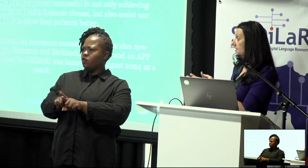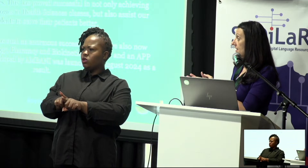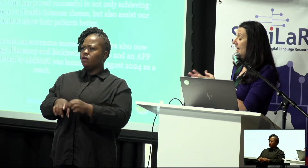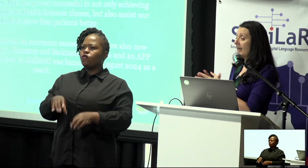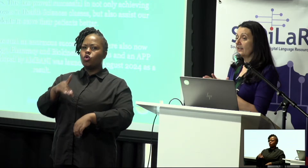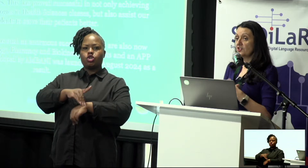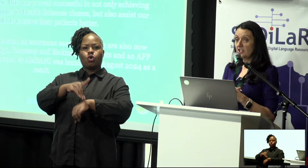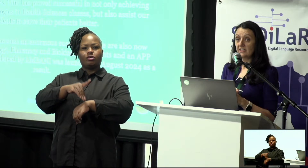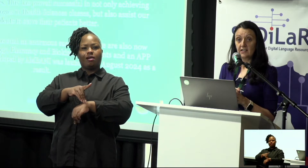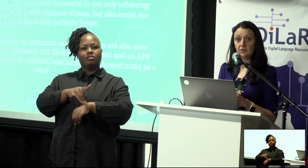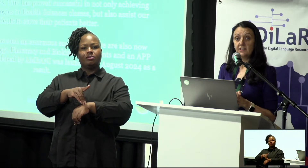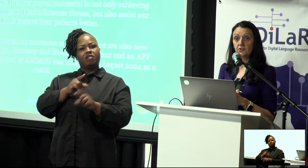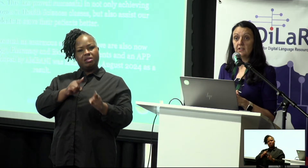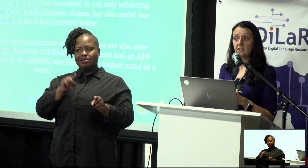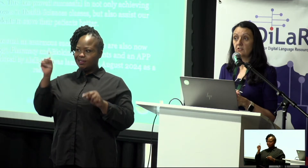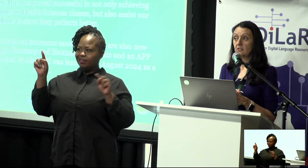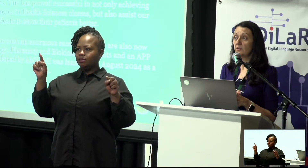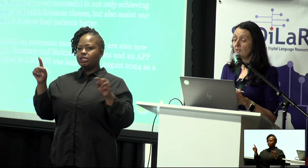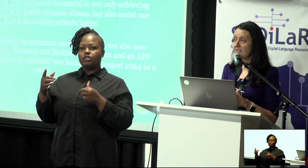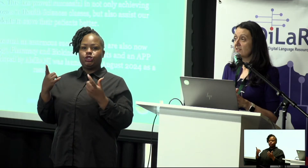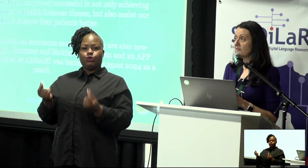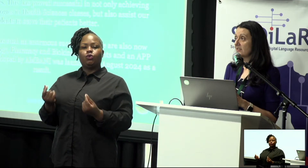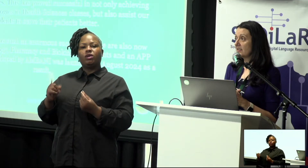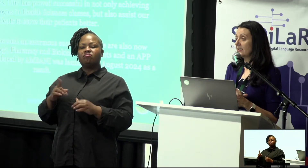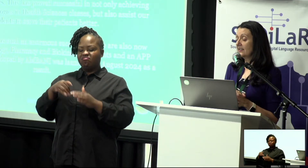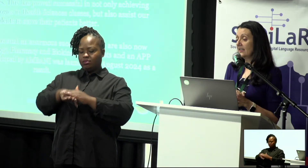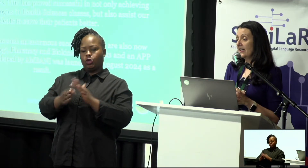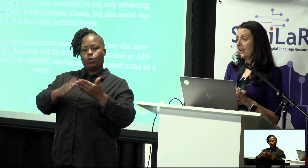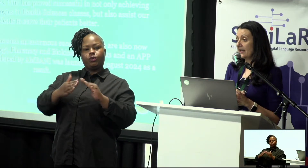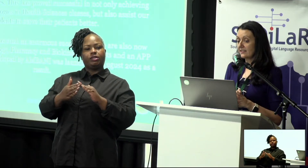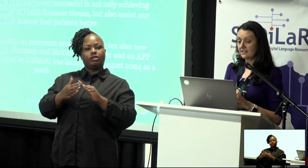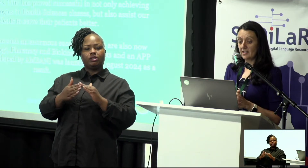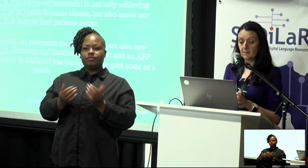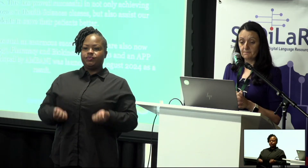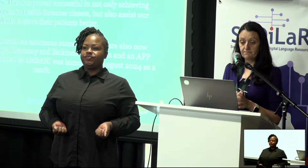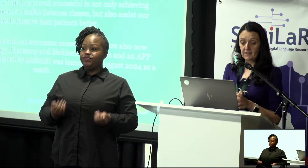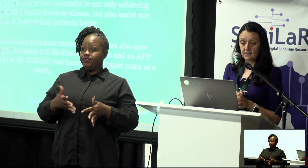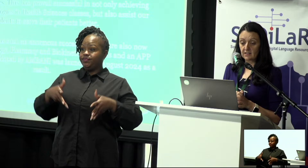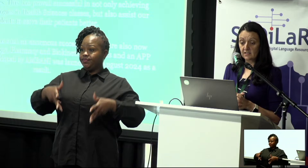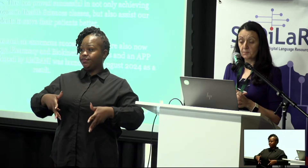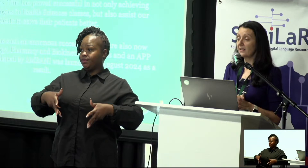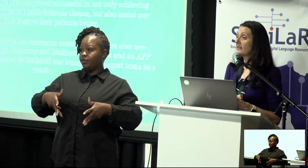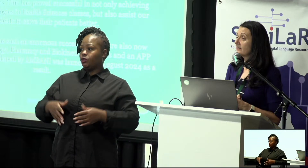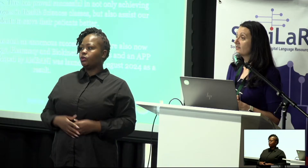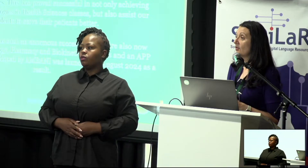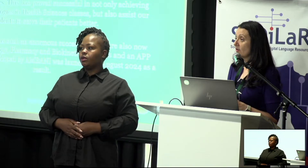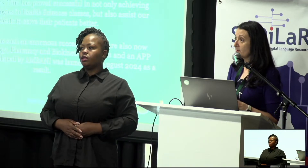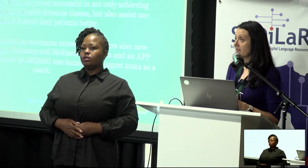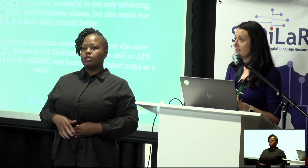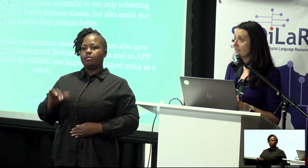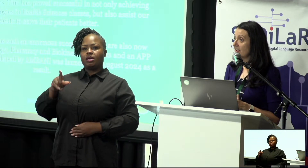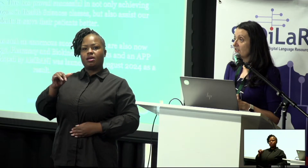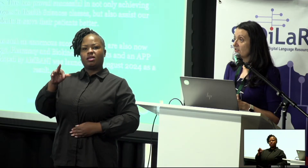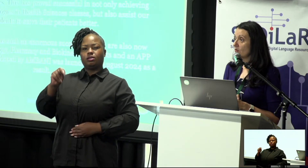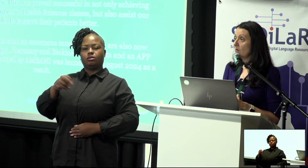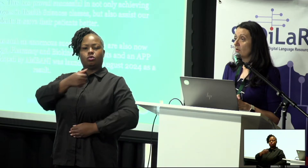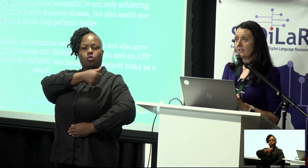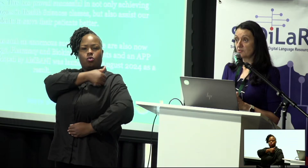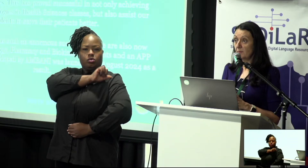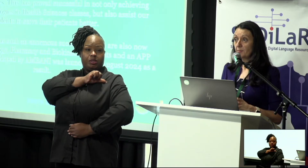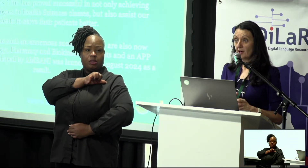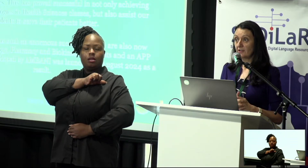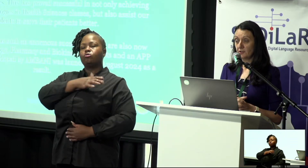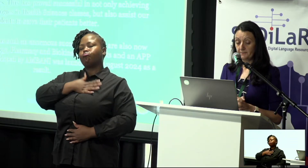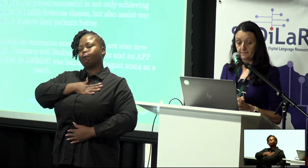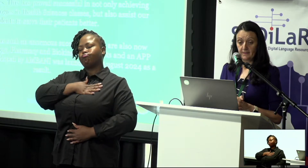clinical hours. And she is currently doing her community service here at the Chris Barnard Hospital. So we